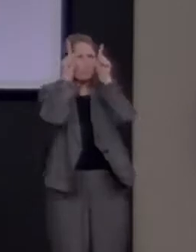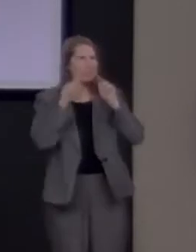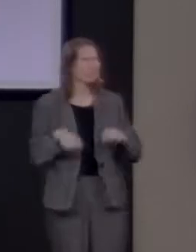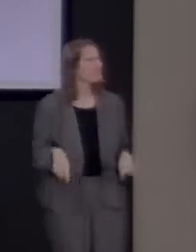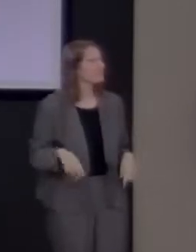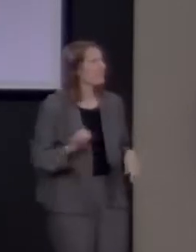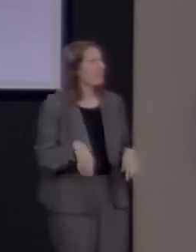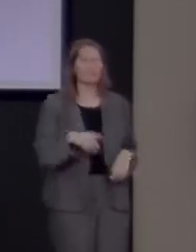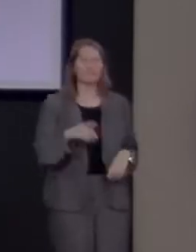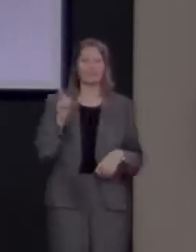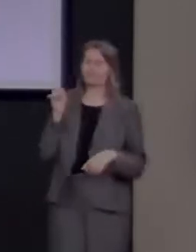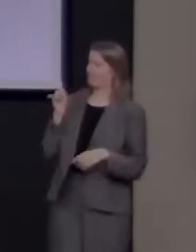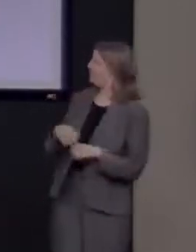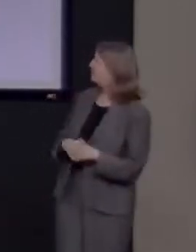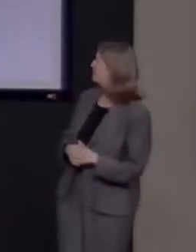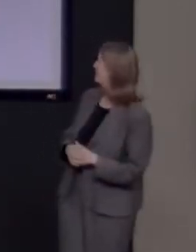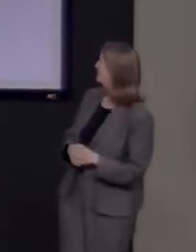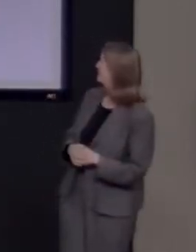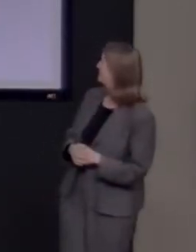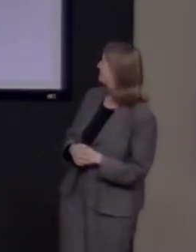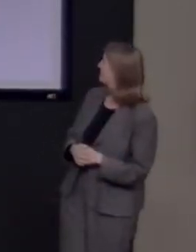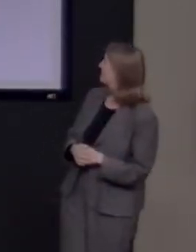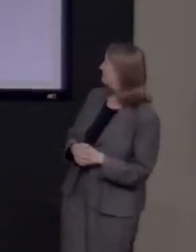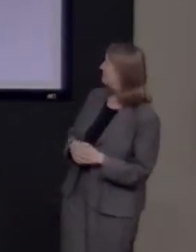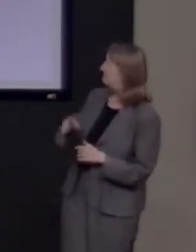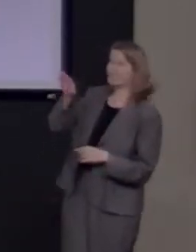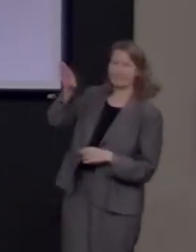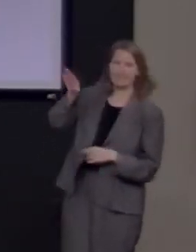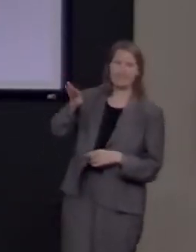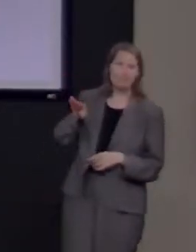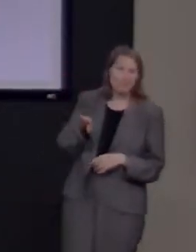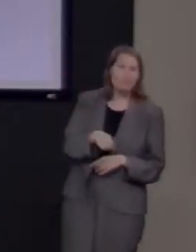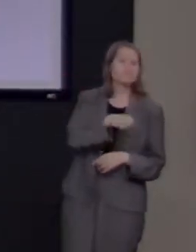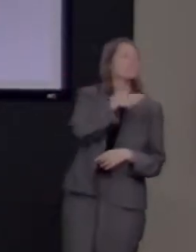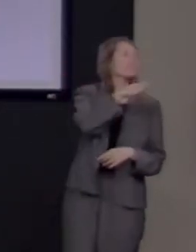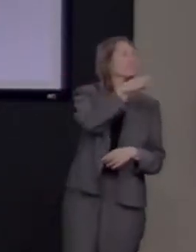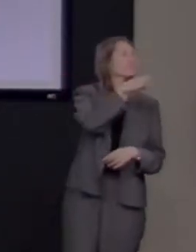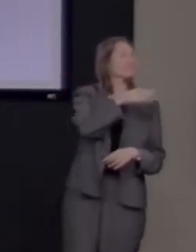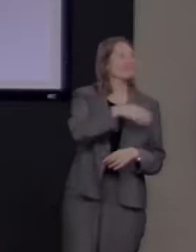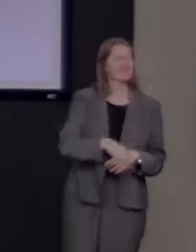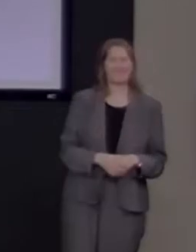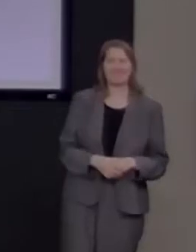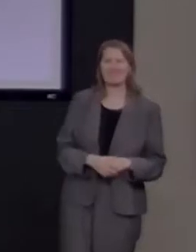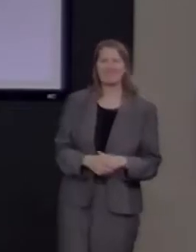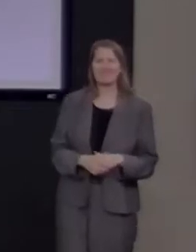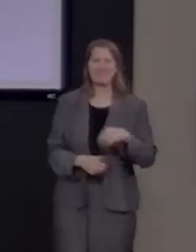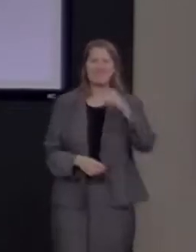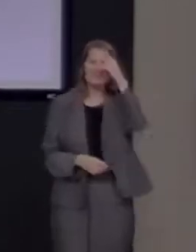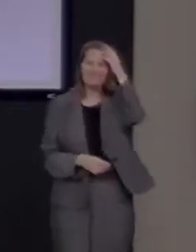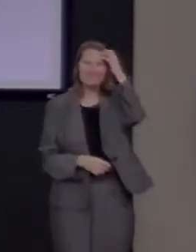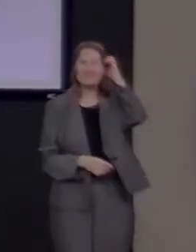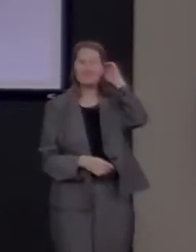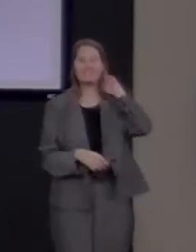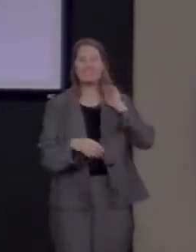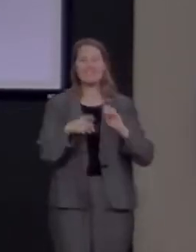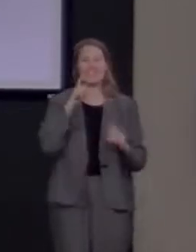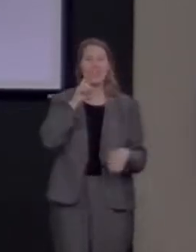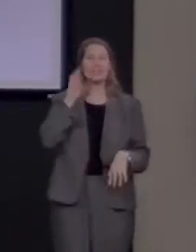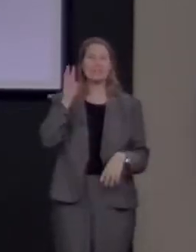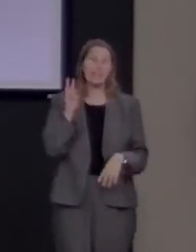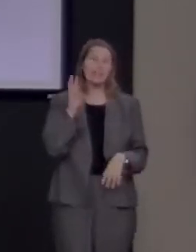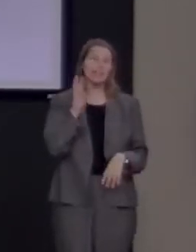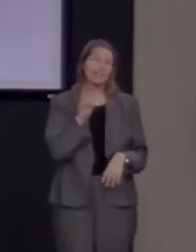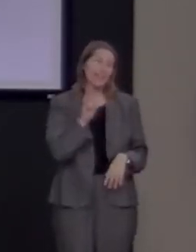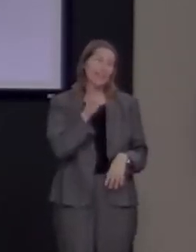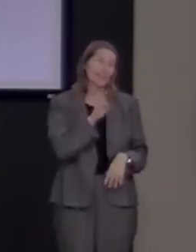this slide here sort of shows that. You can see that if you go 6, 6, 6 and you look at